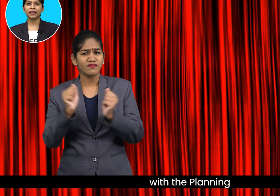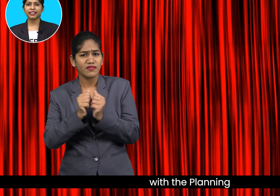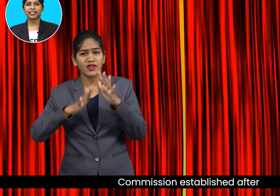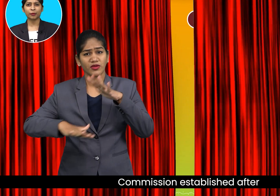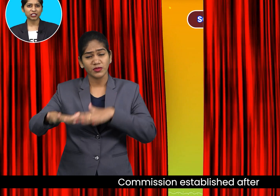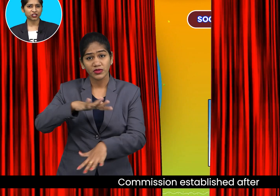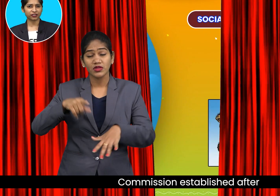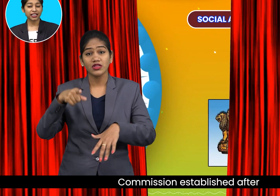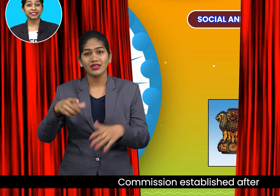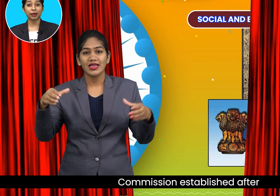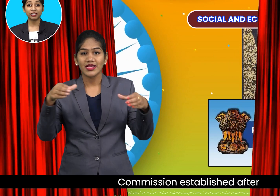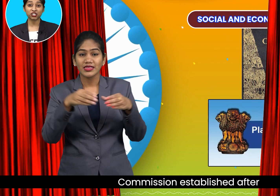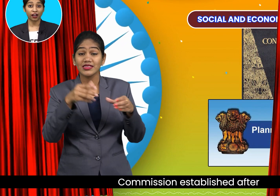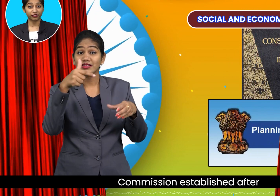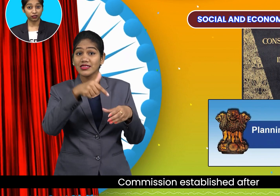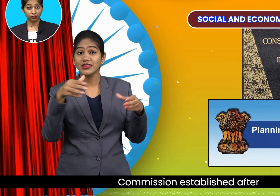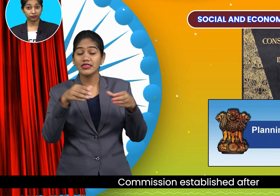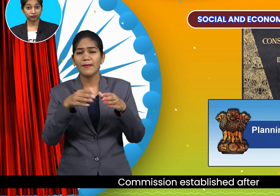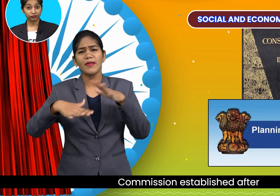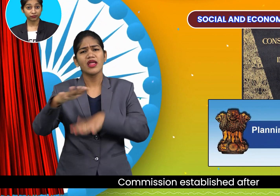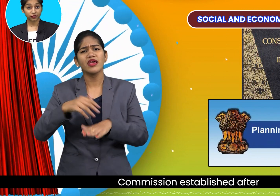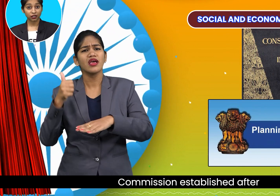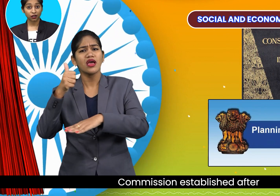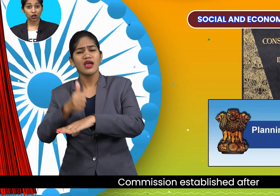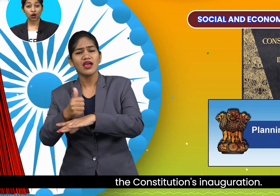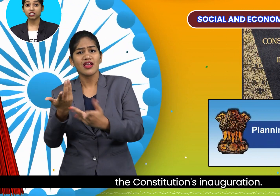With the Planning Commission established after the